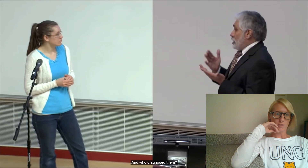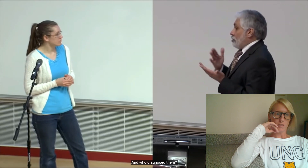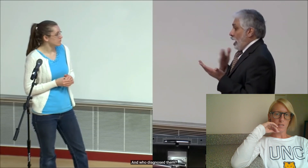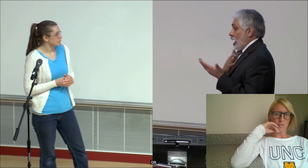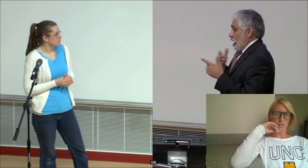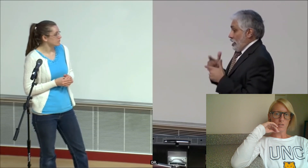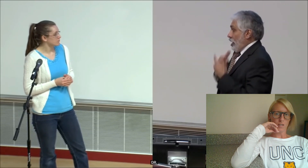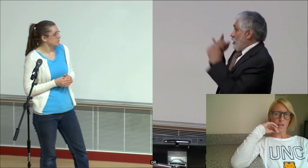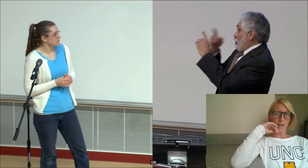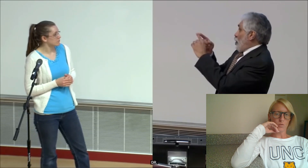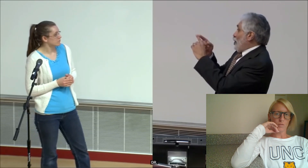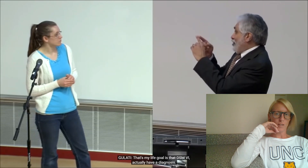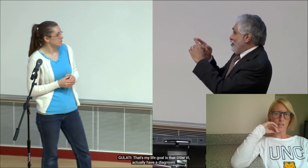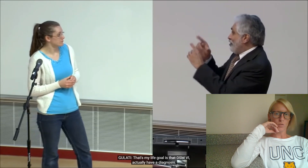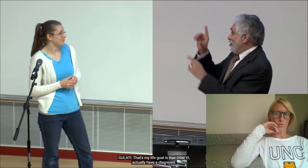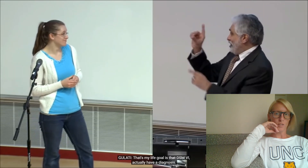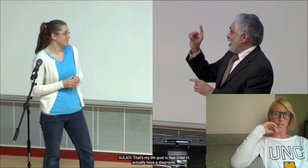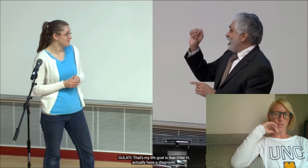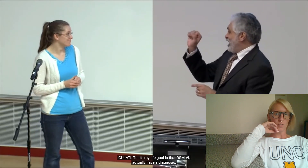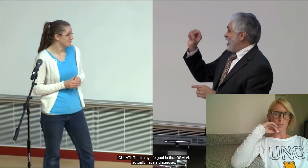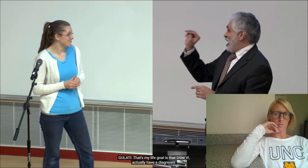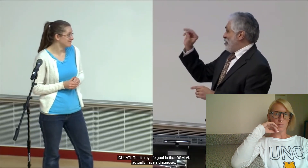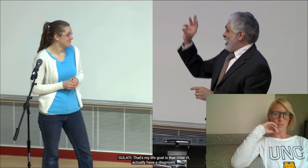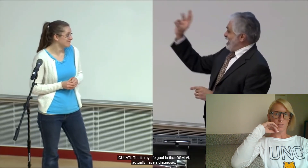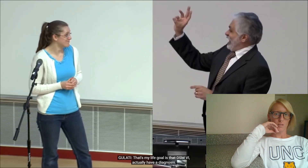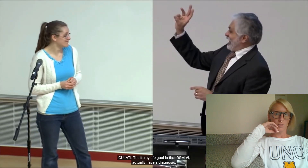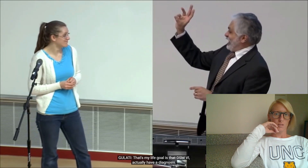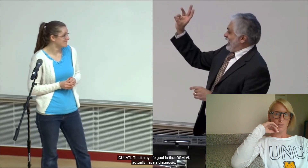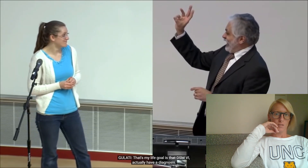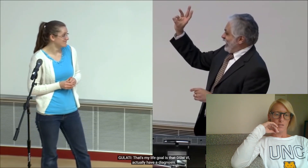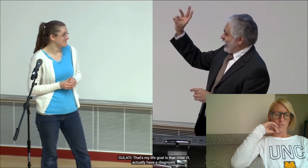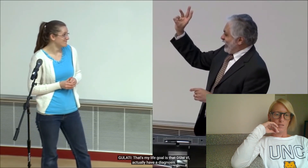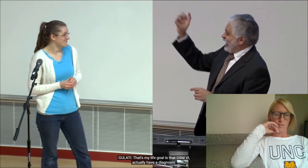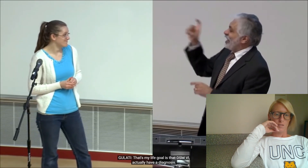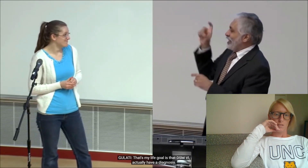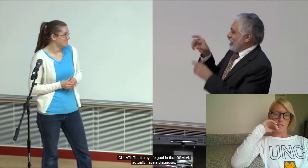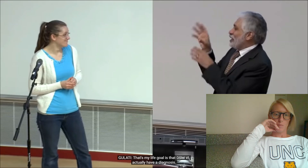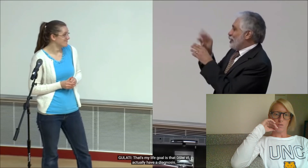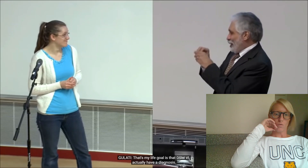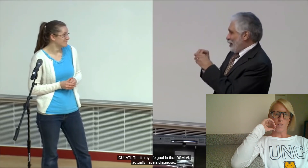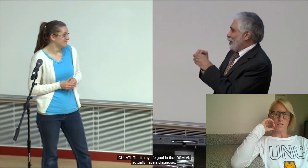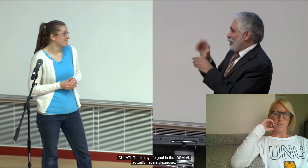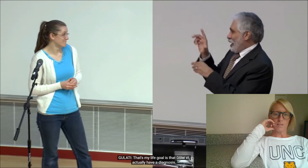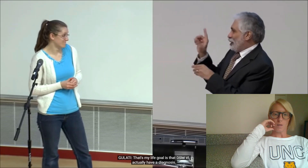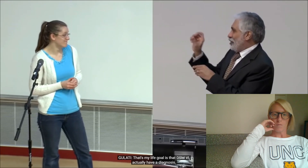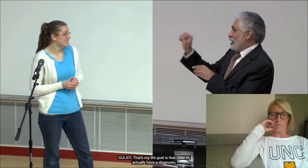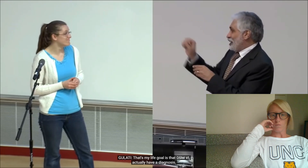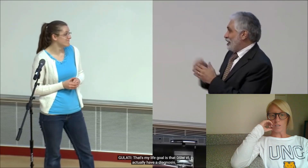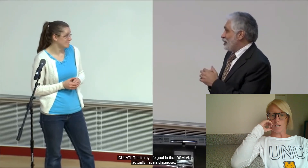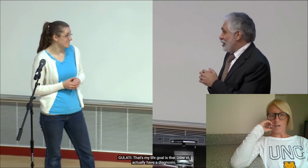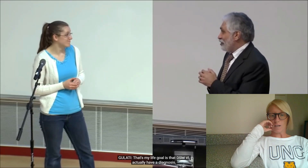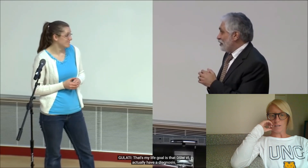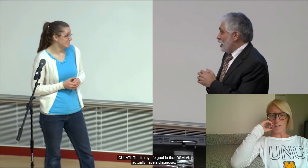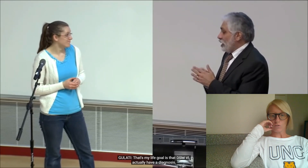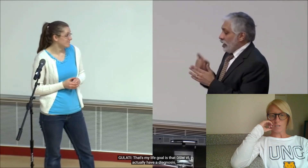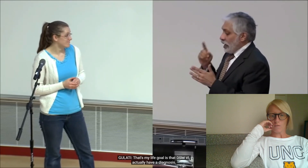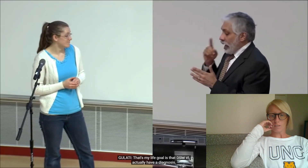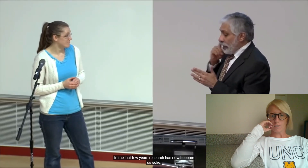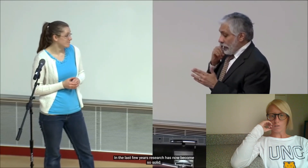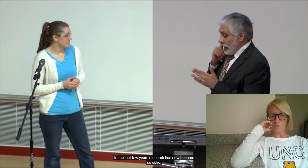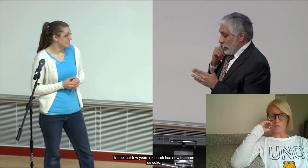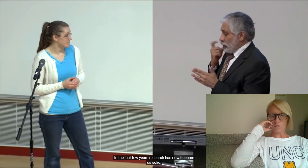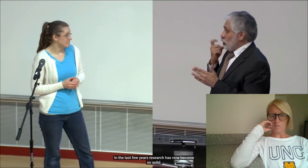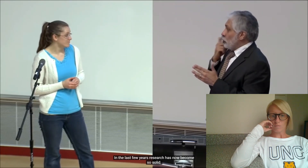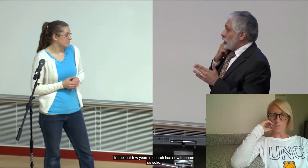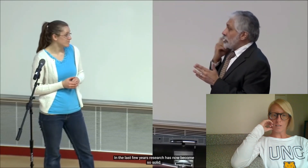that. And how do we find out who Well, diagnosed that's my life goal, is DSM-6 to actually have a diagnosis. Actually have